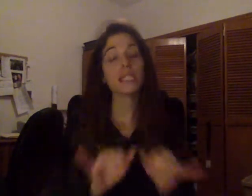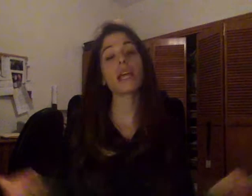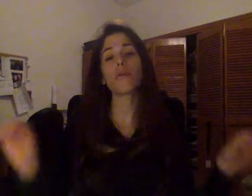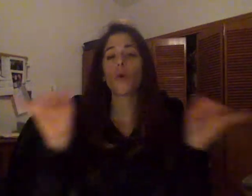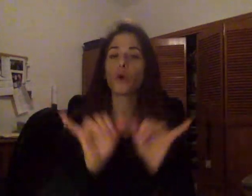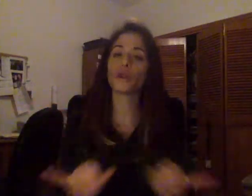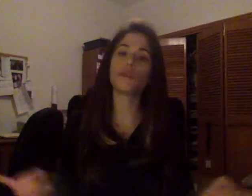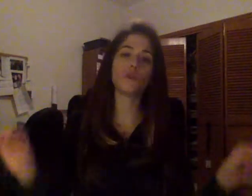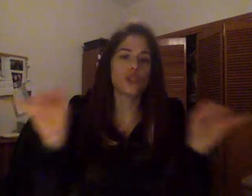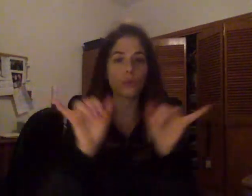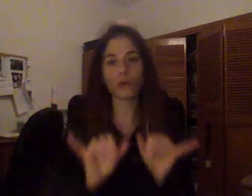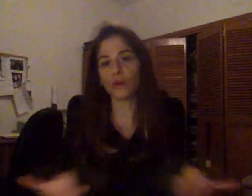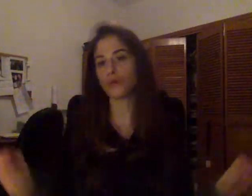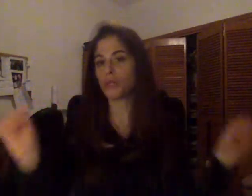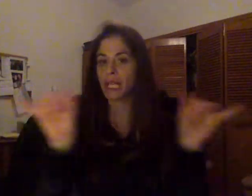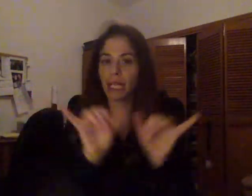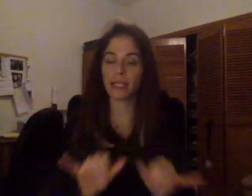Same old, usual, routine.